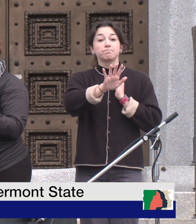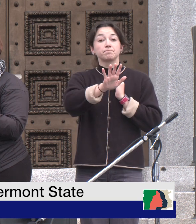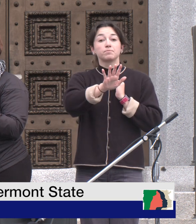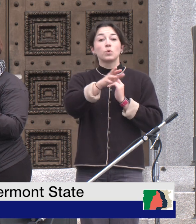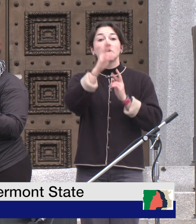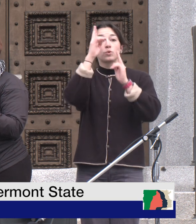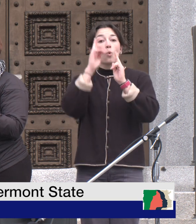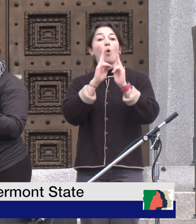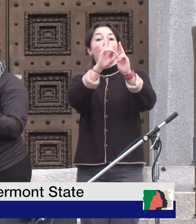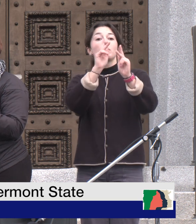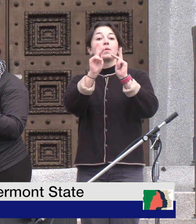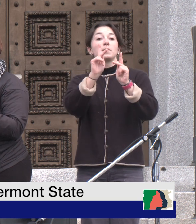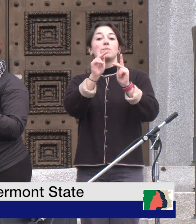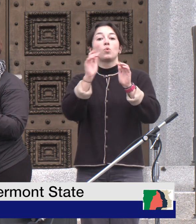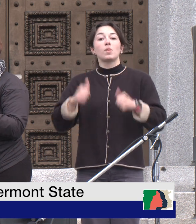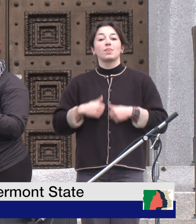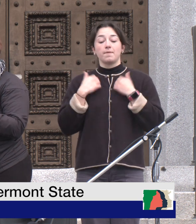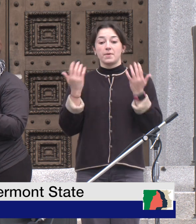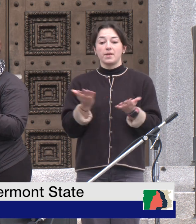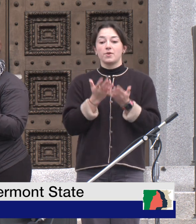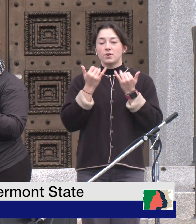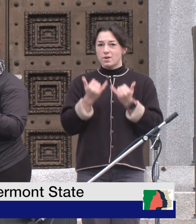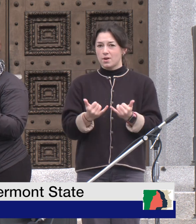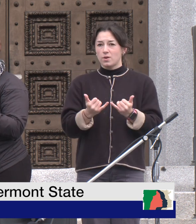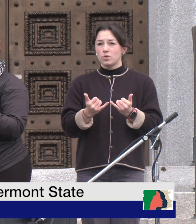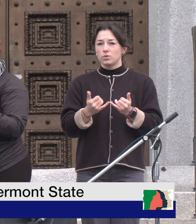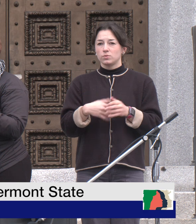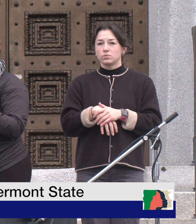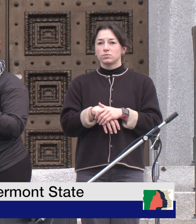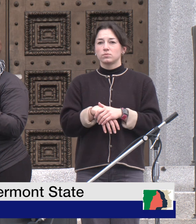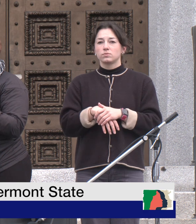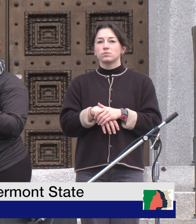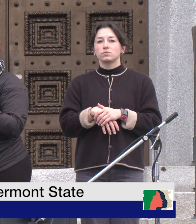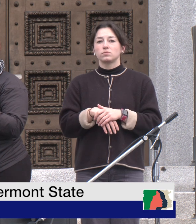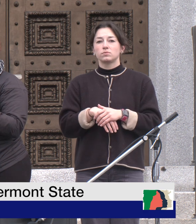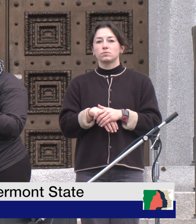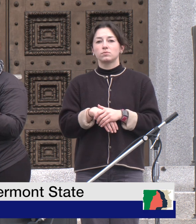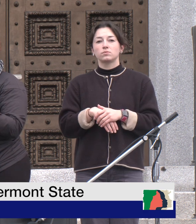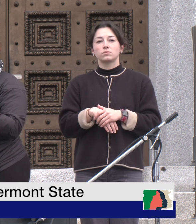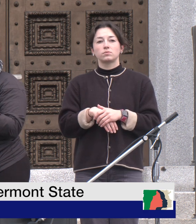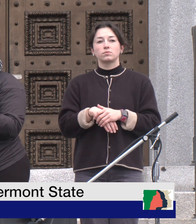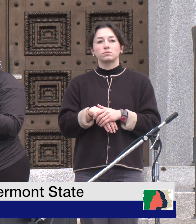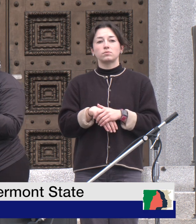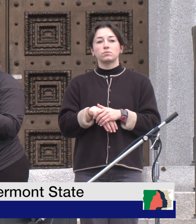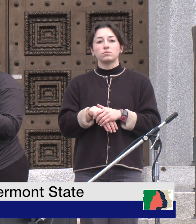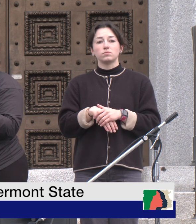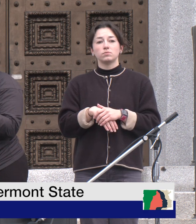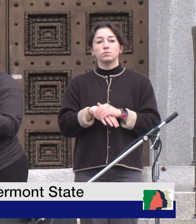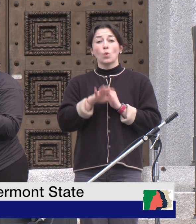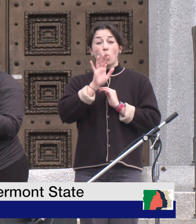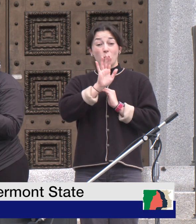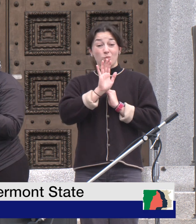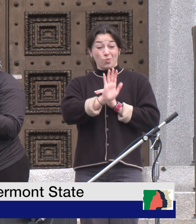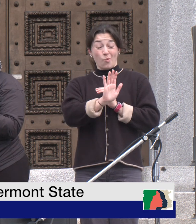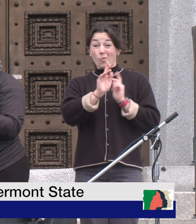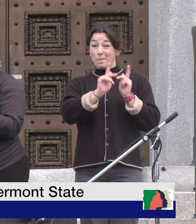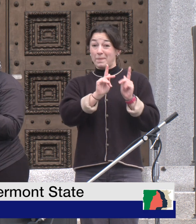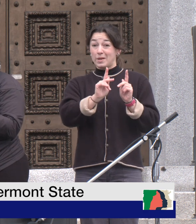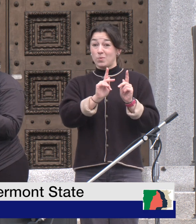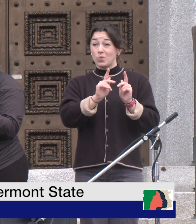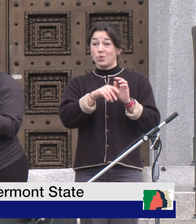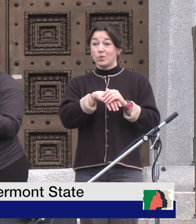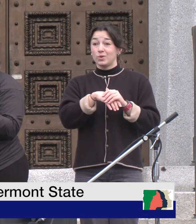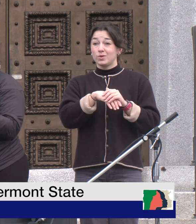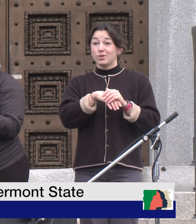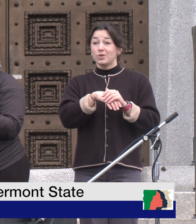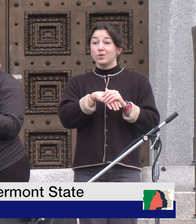indigenous people who live here now. Self-identified people change the true history of this land, and they take from our taxes